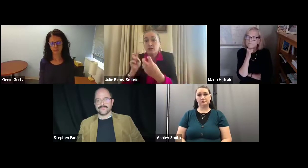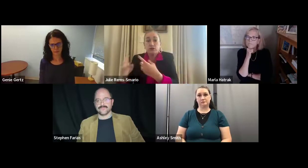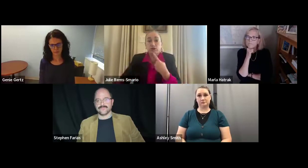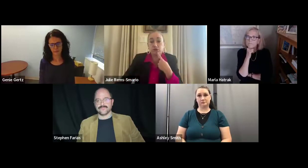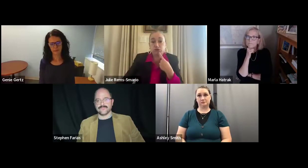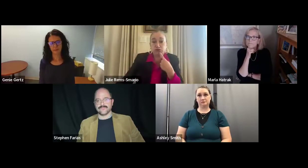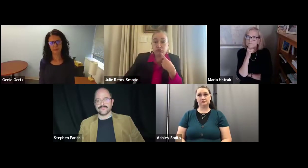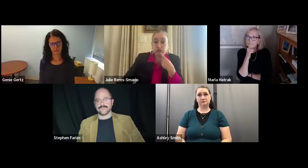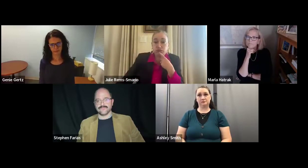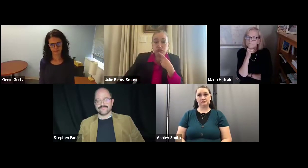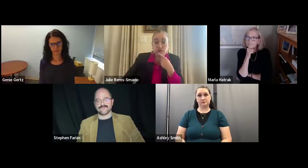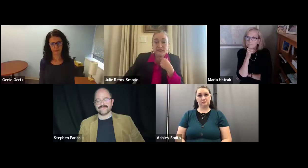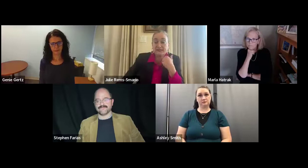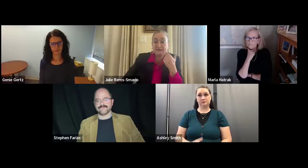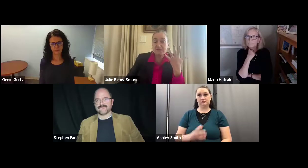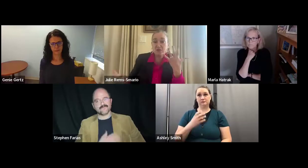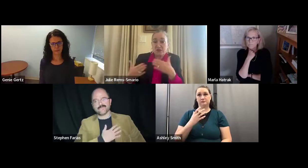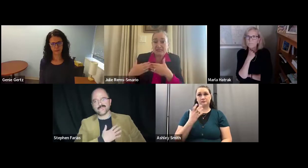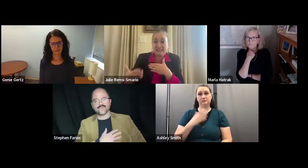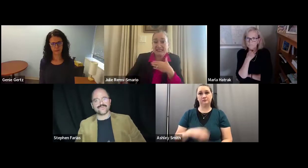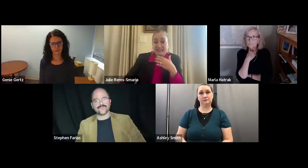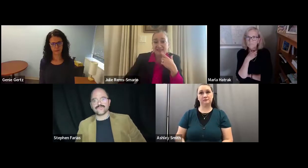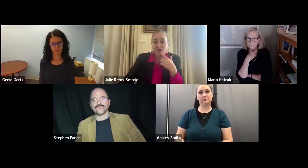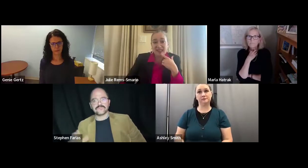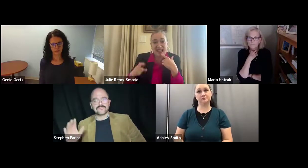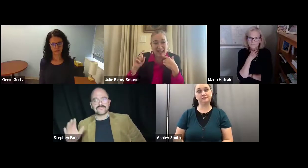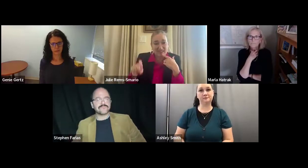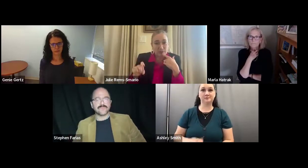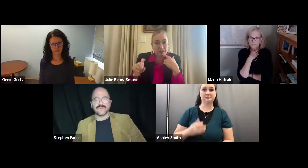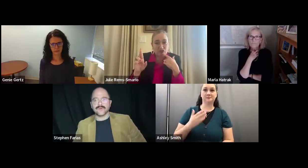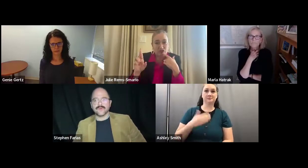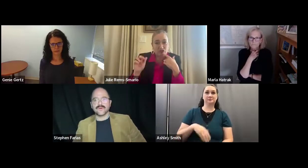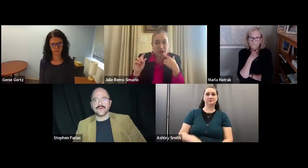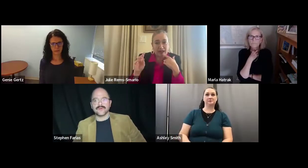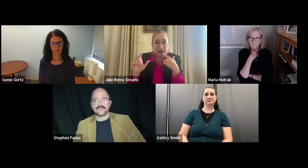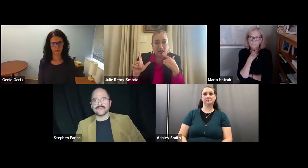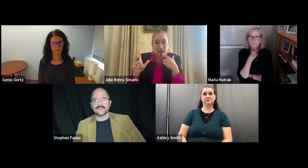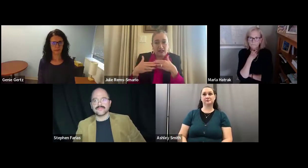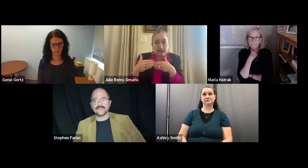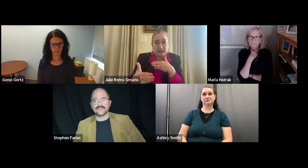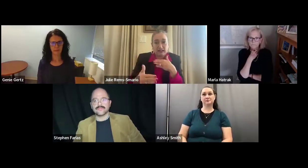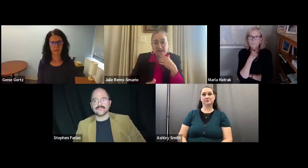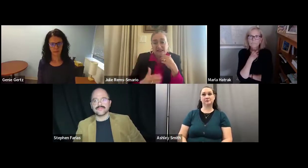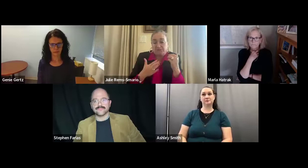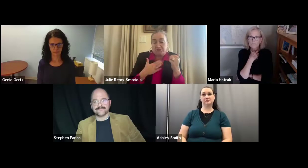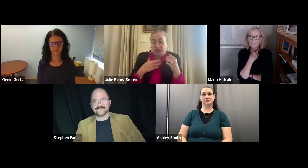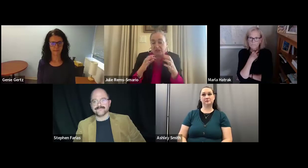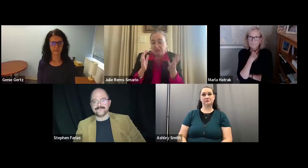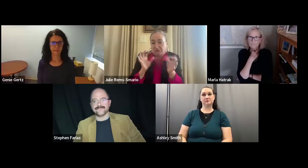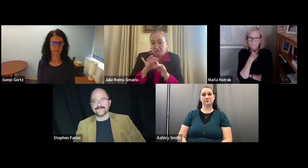that we've seen. We've sat at the table and there has not been change. So what is our next step? We have to be radical.